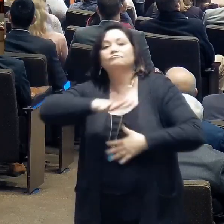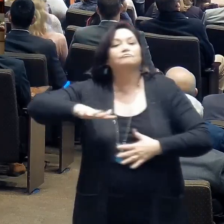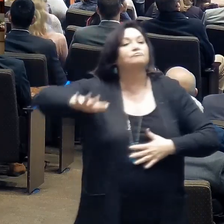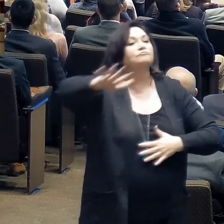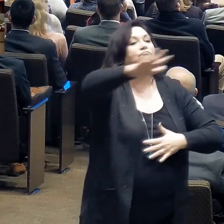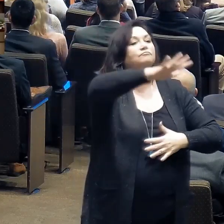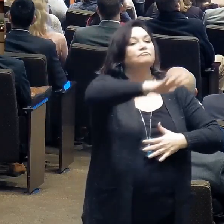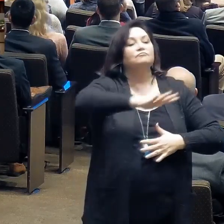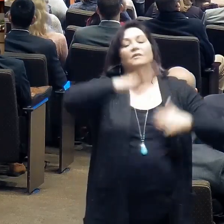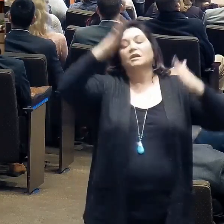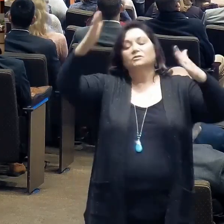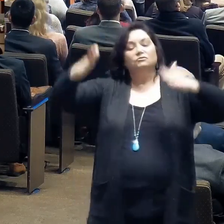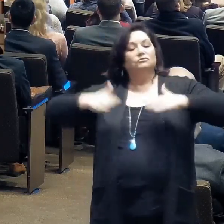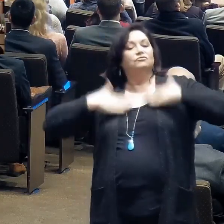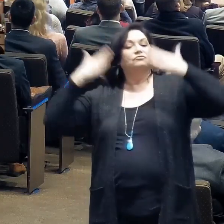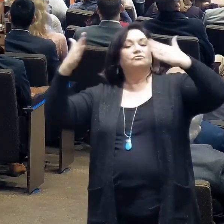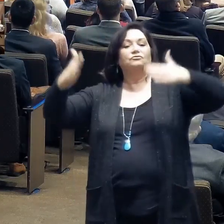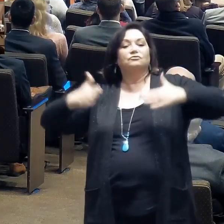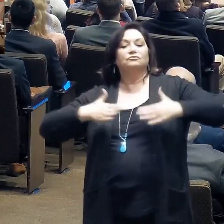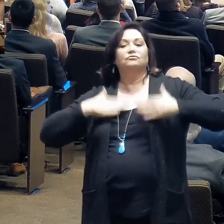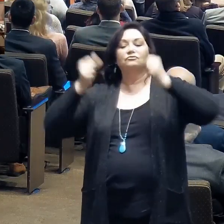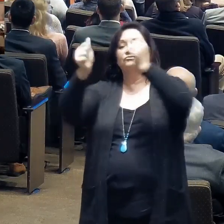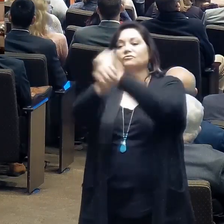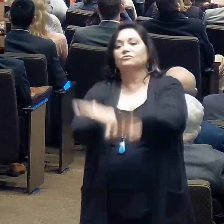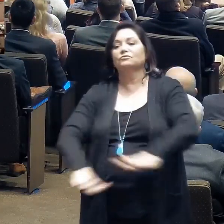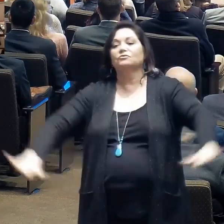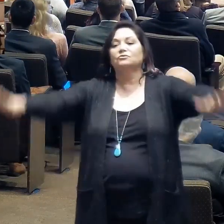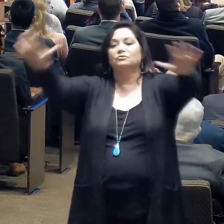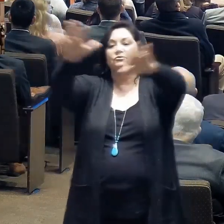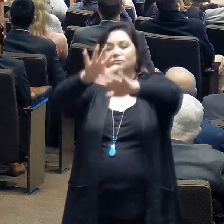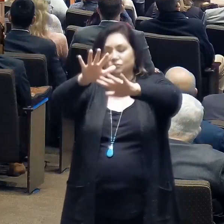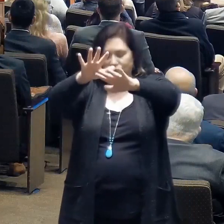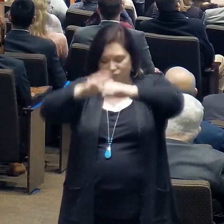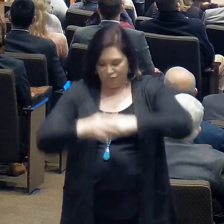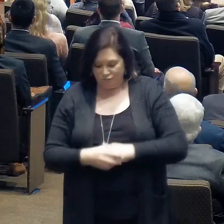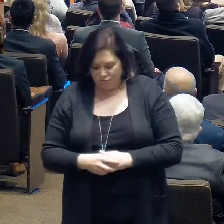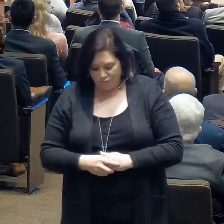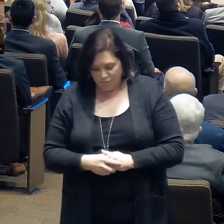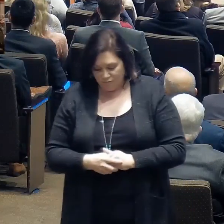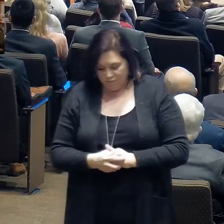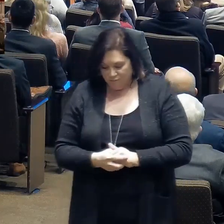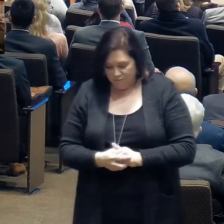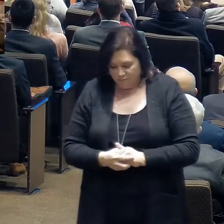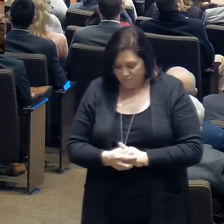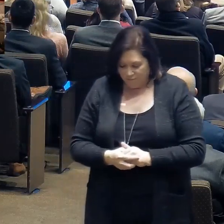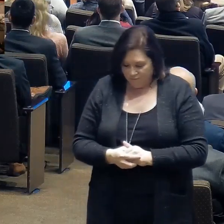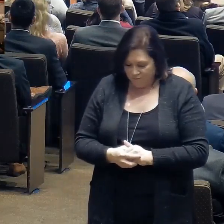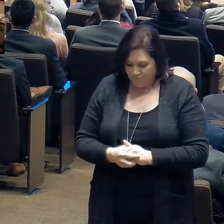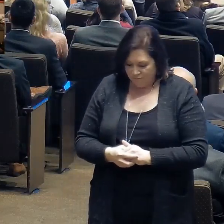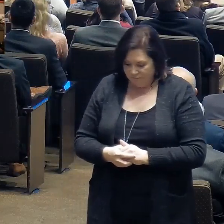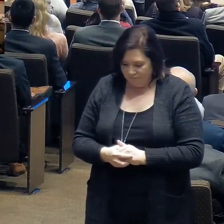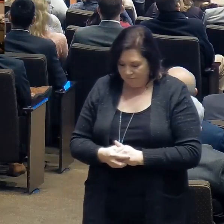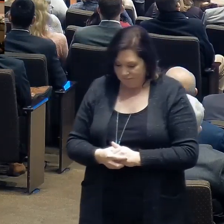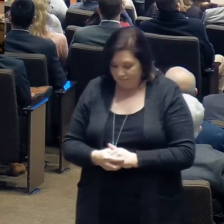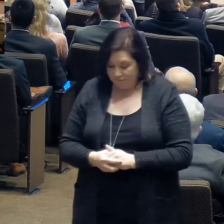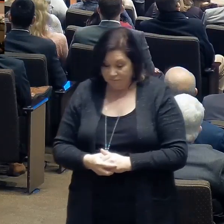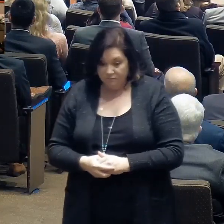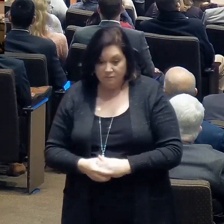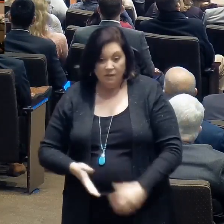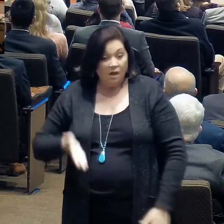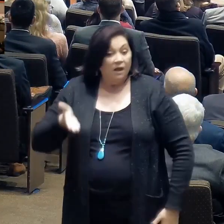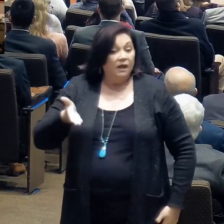the sounding joy He rules the